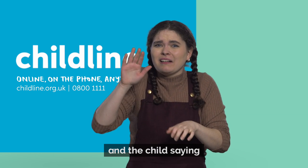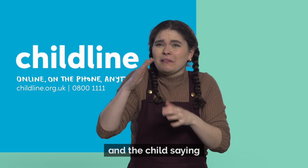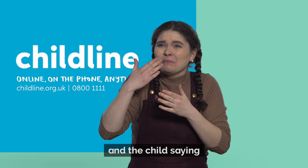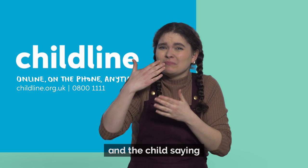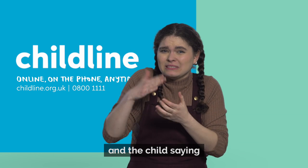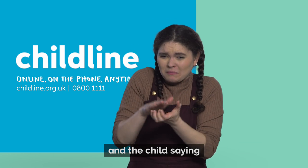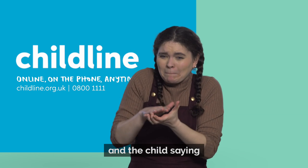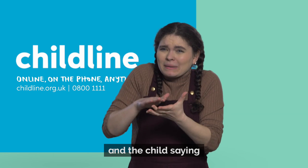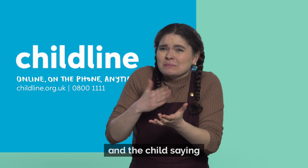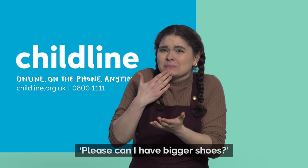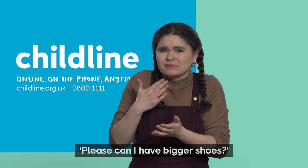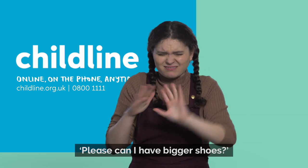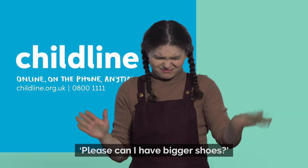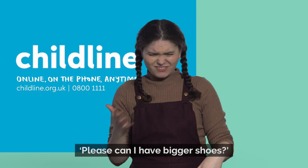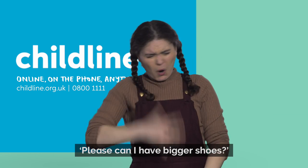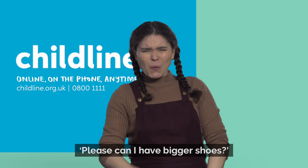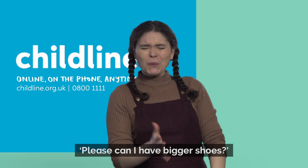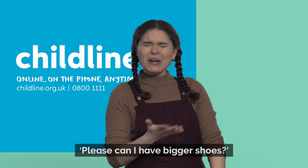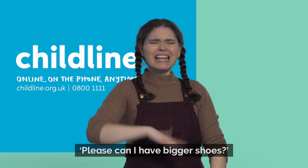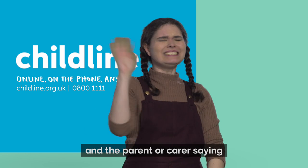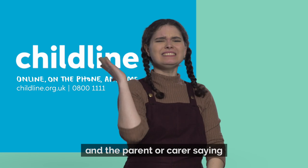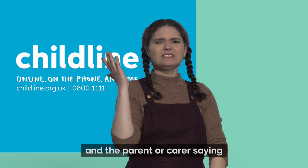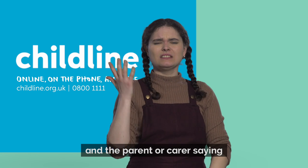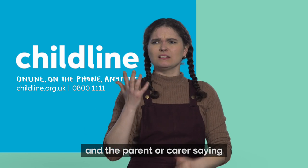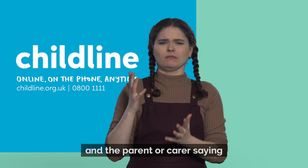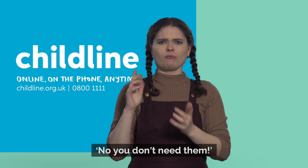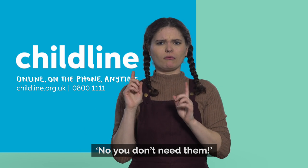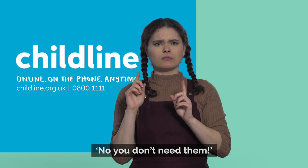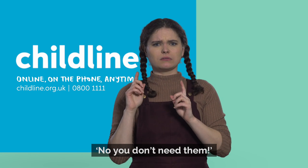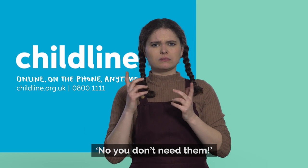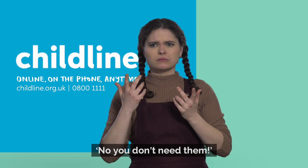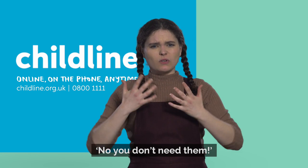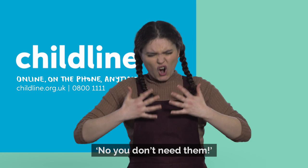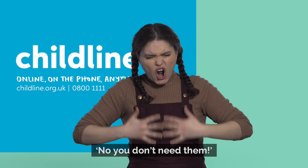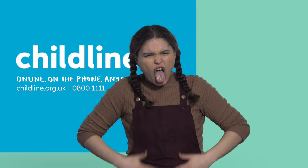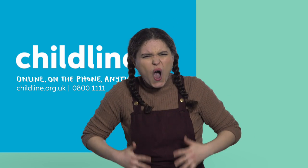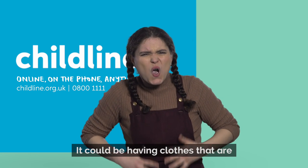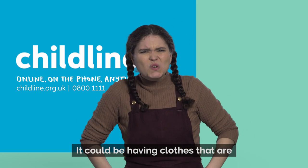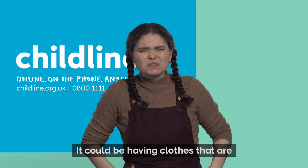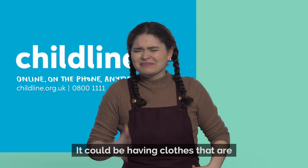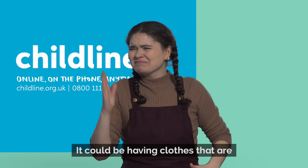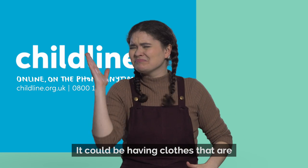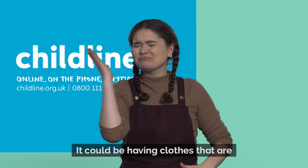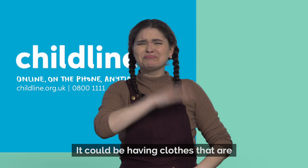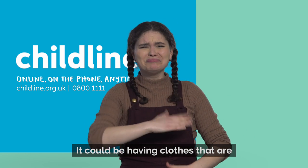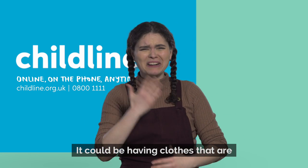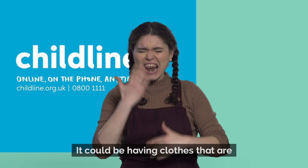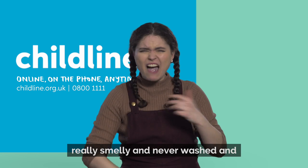And the child saying, please can I have bigger shoes? And the parent or carer saying, no, you don't need them. It could be having clothes that are really